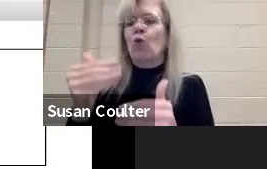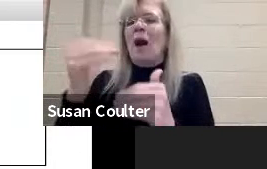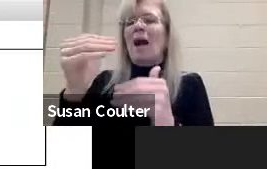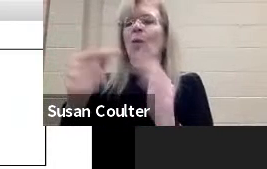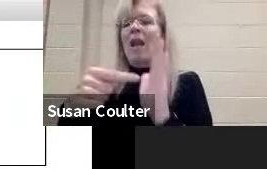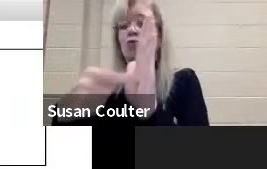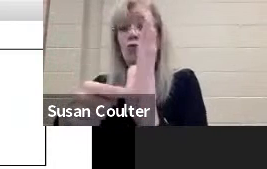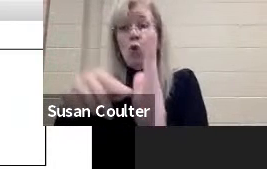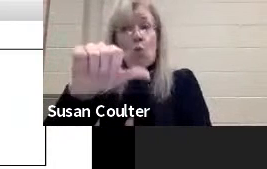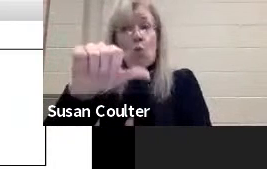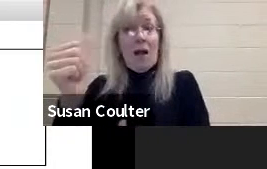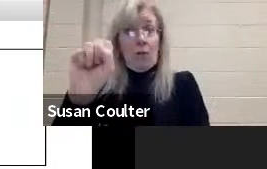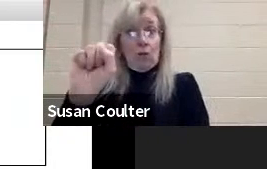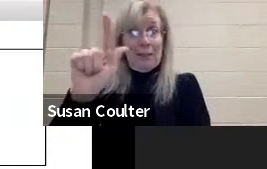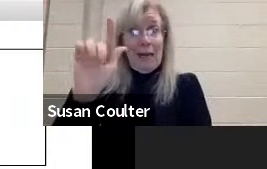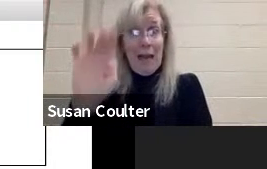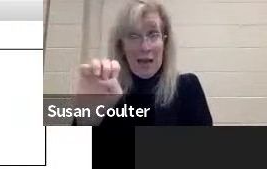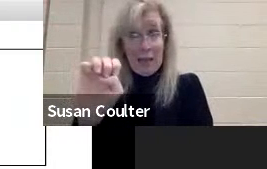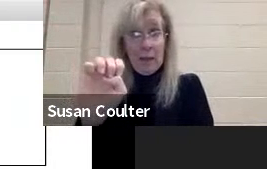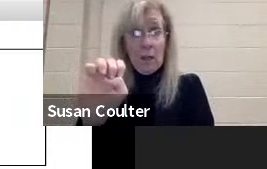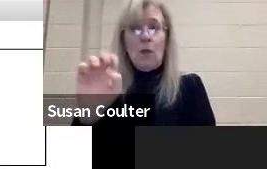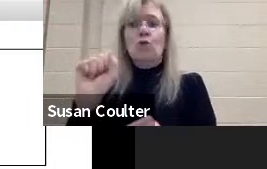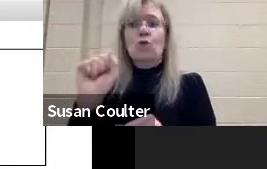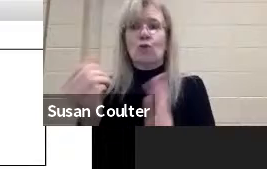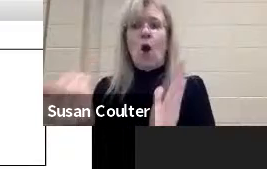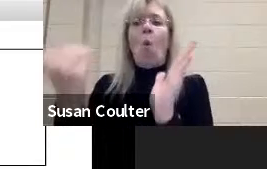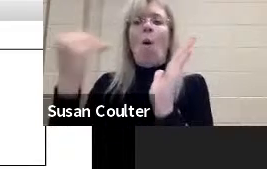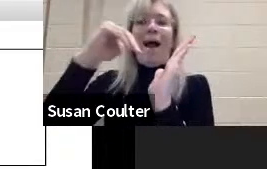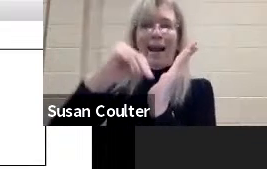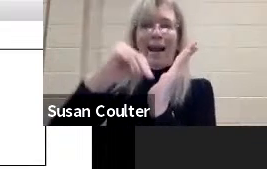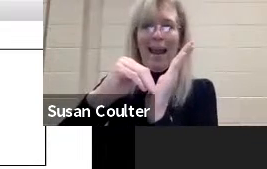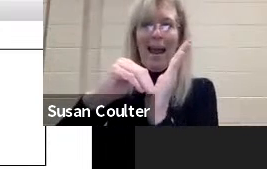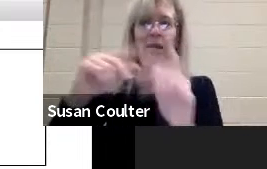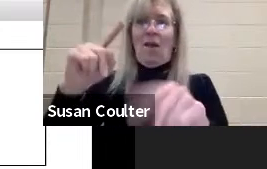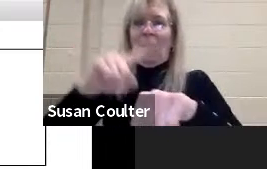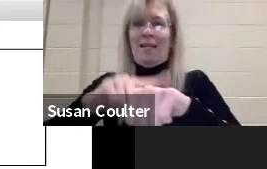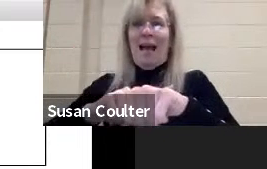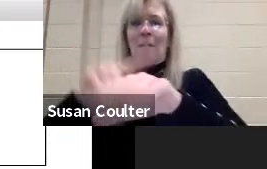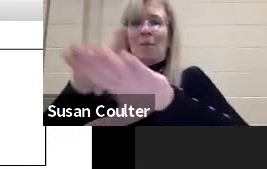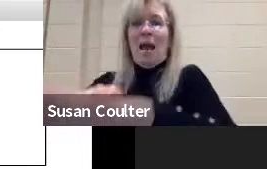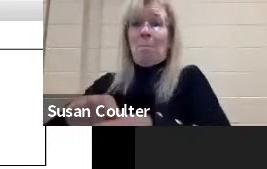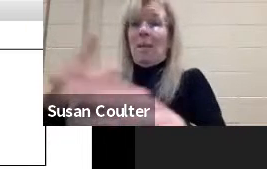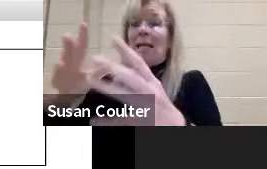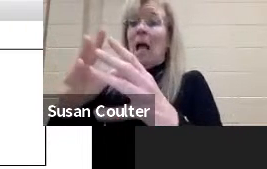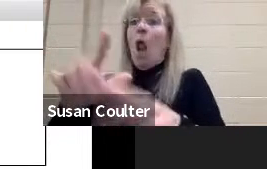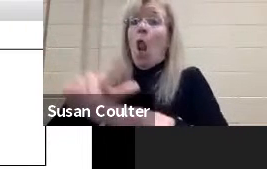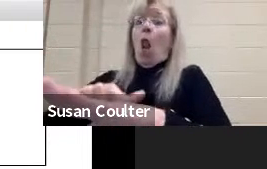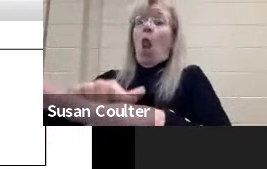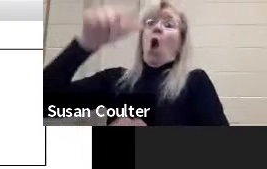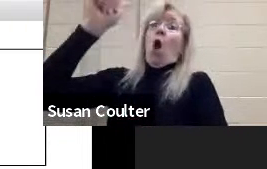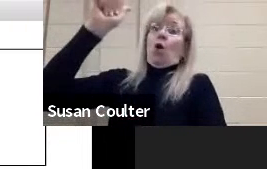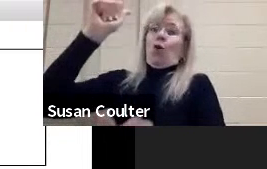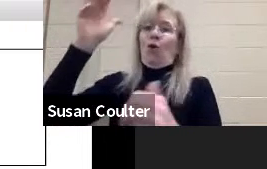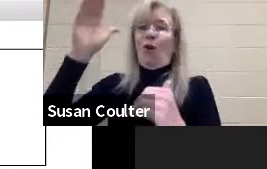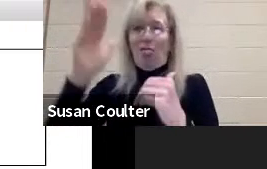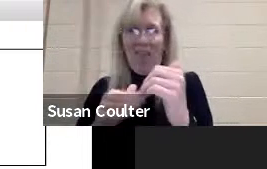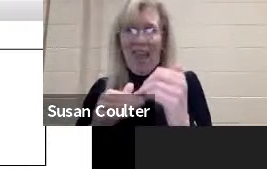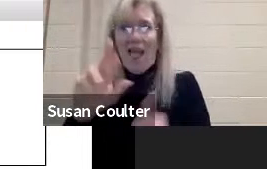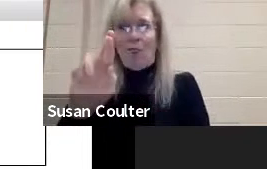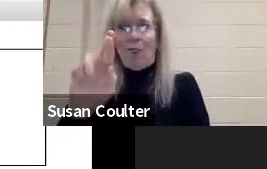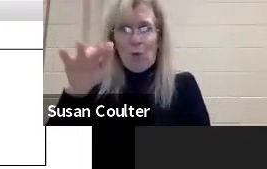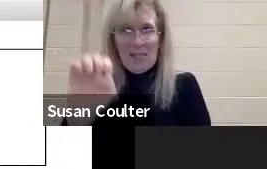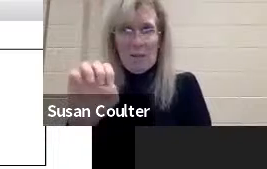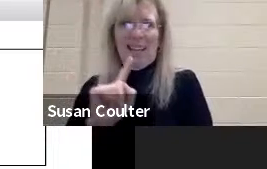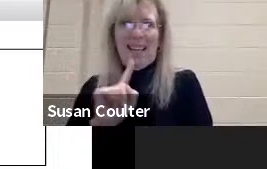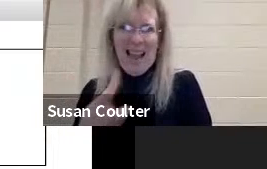explain to you when I show you other slides. So again, the time can be longer